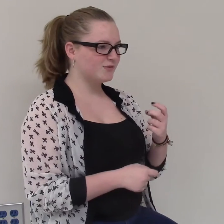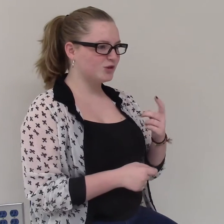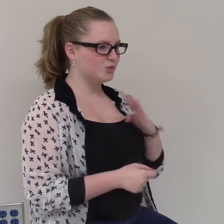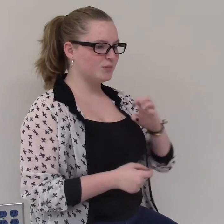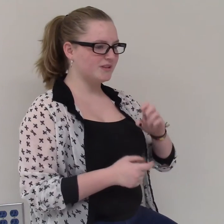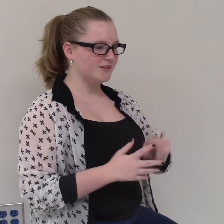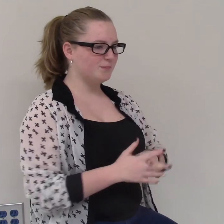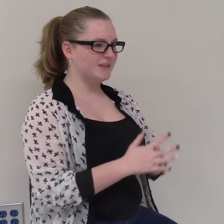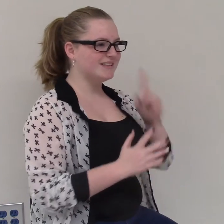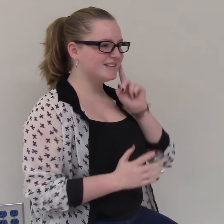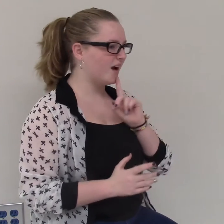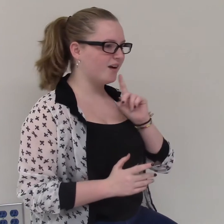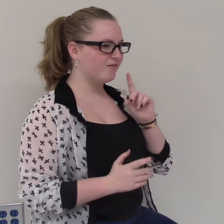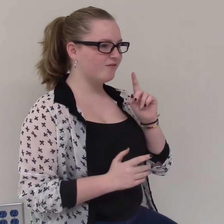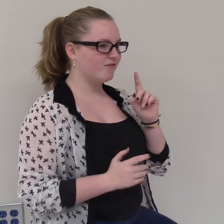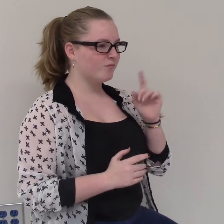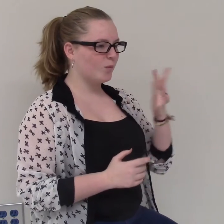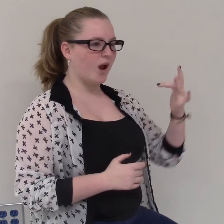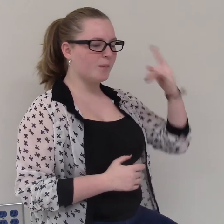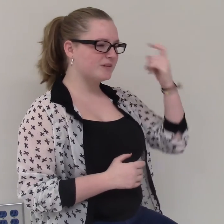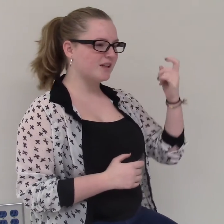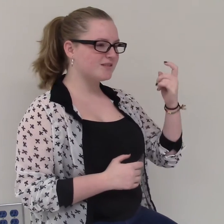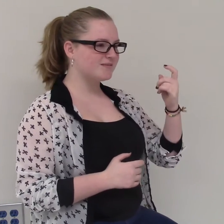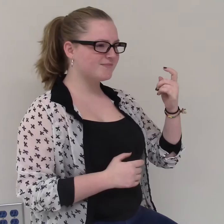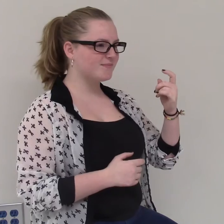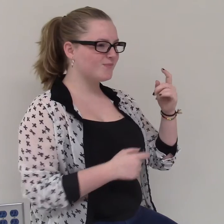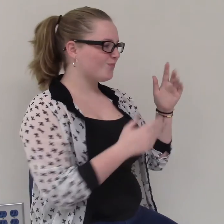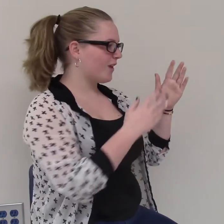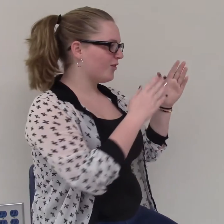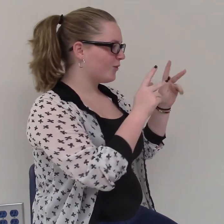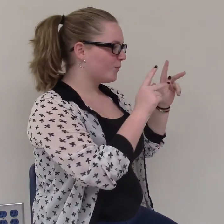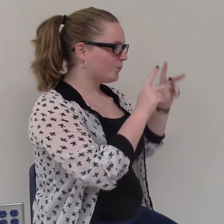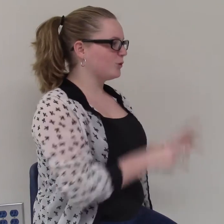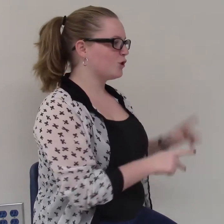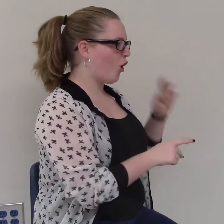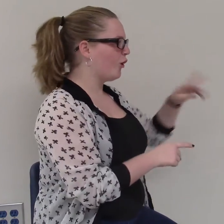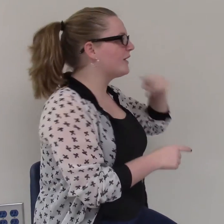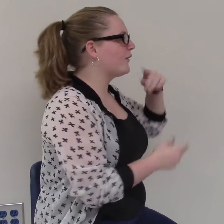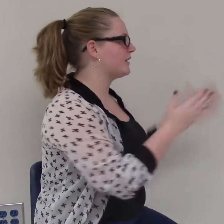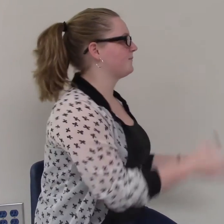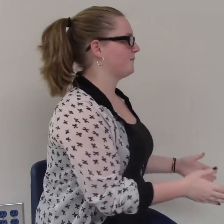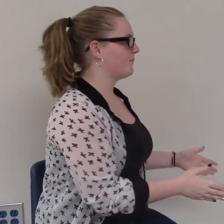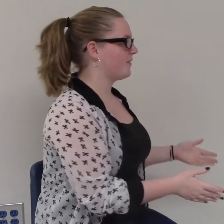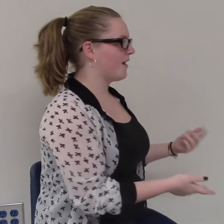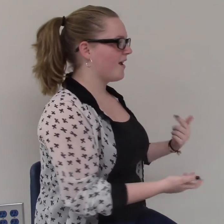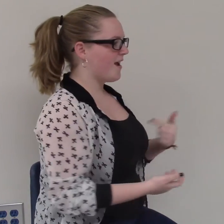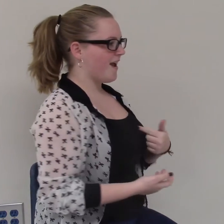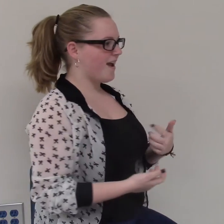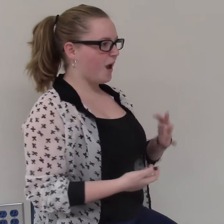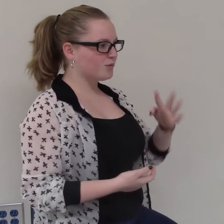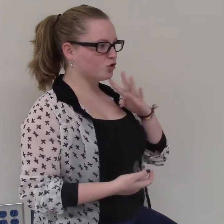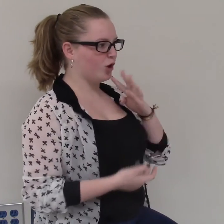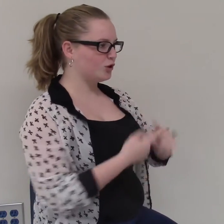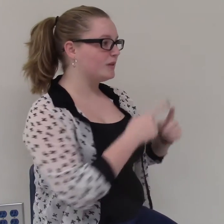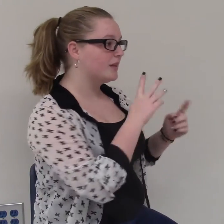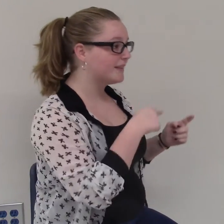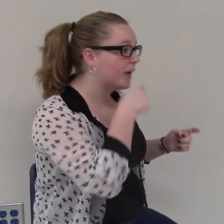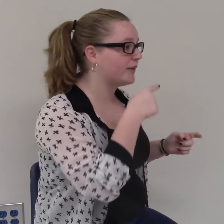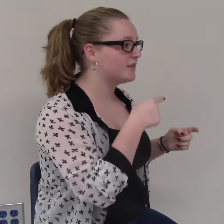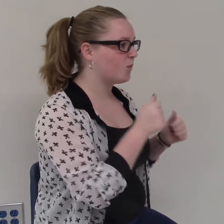It's really hard to be deaf, because all the other people are hearing, and I'm talking to hearing people without an interpreter. And I don't understand what